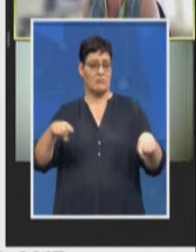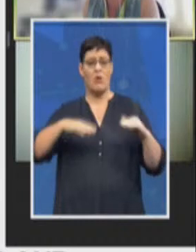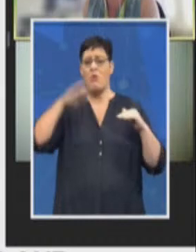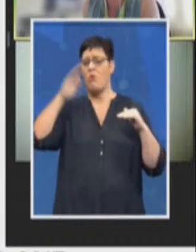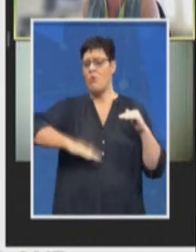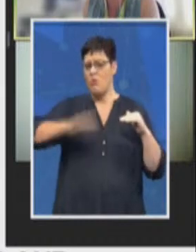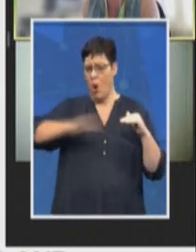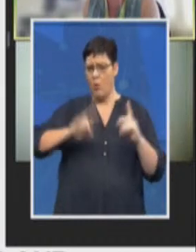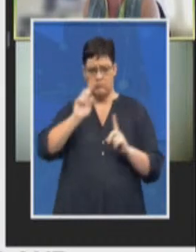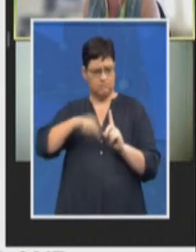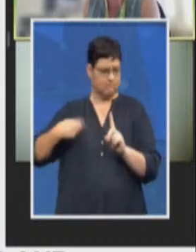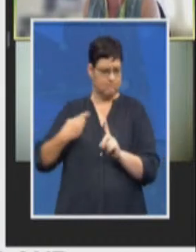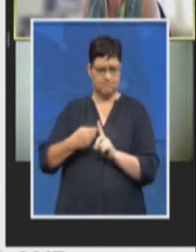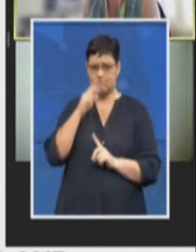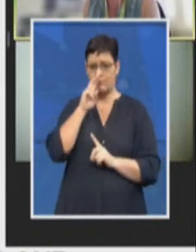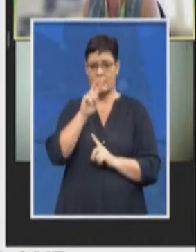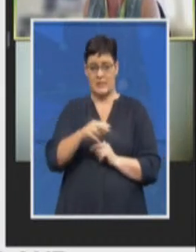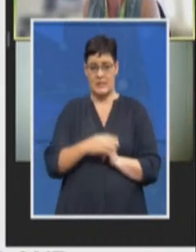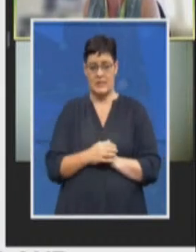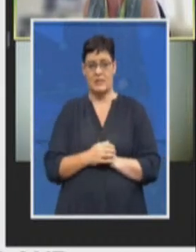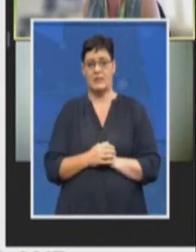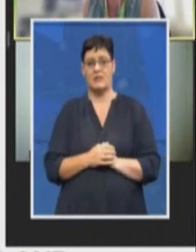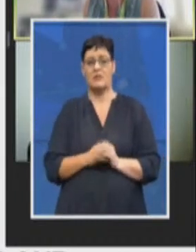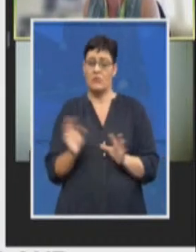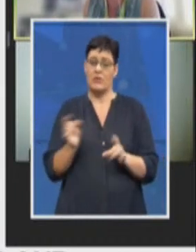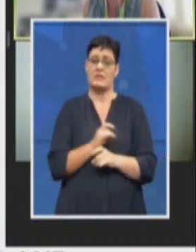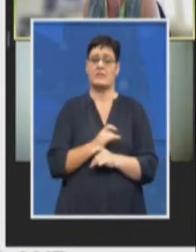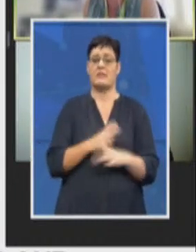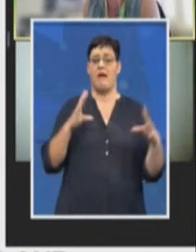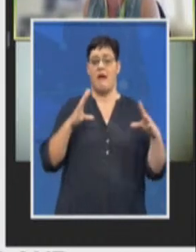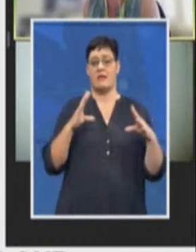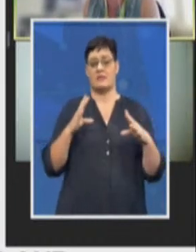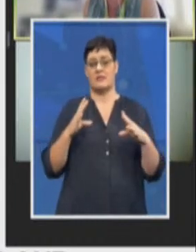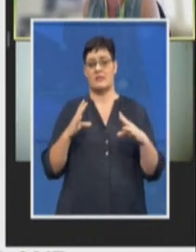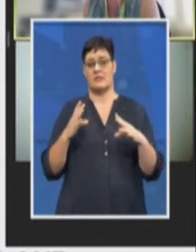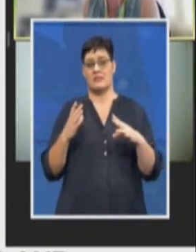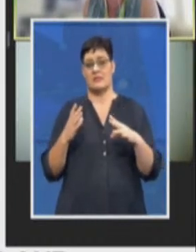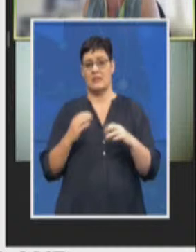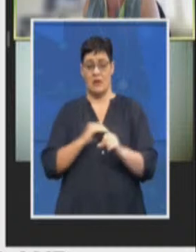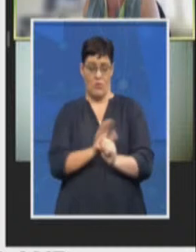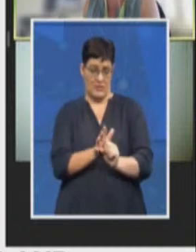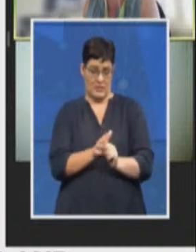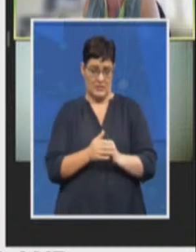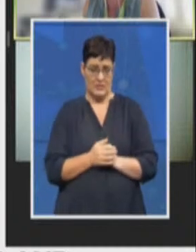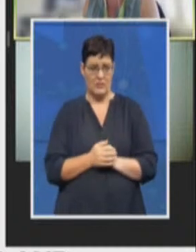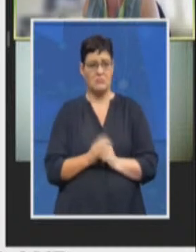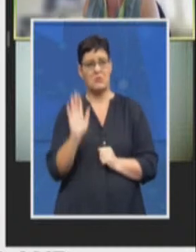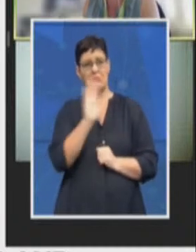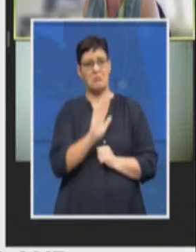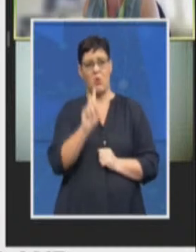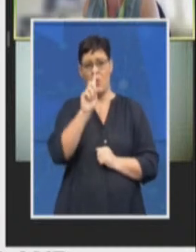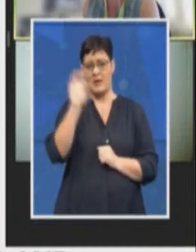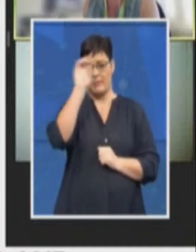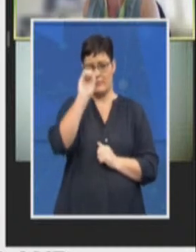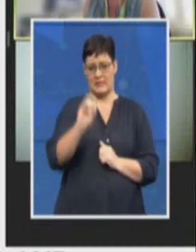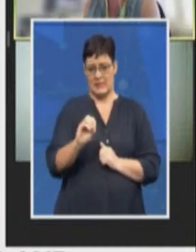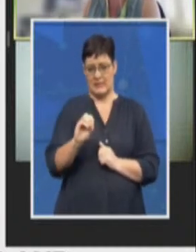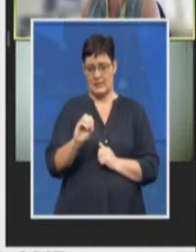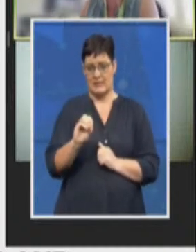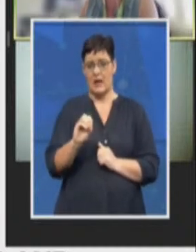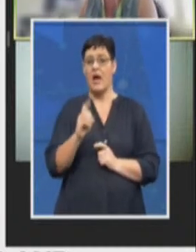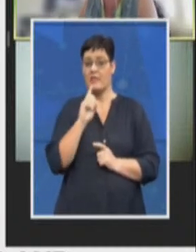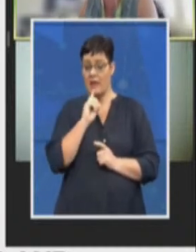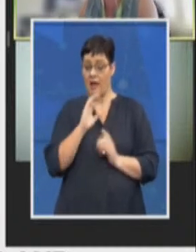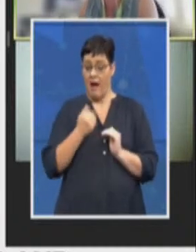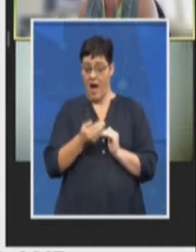the start of the pandemic, at around 1%. And you can see there's been this rapid increase in the percent positivity